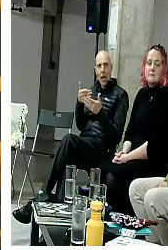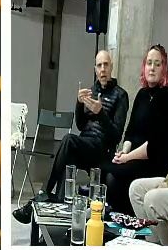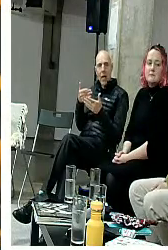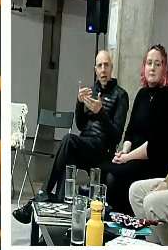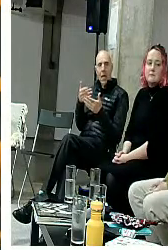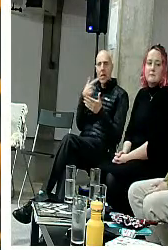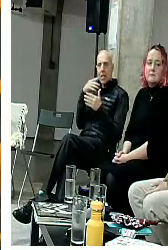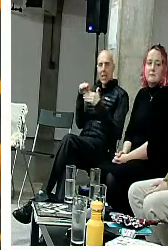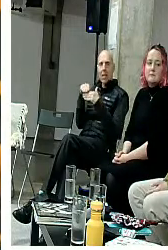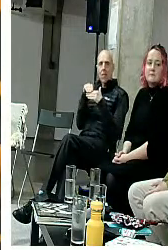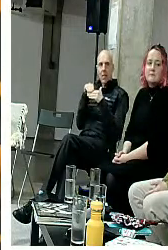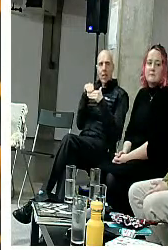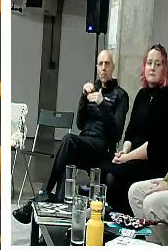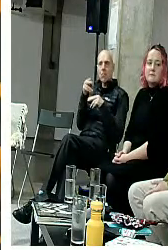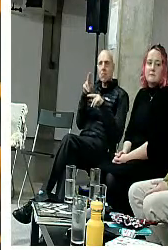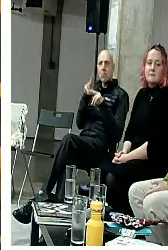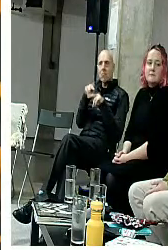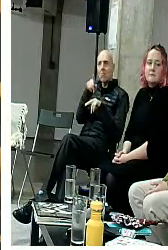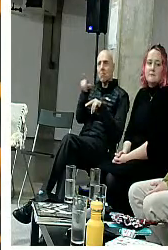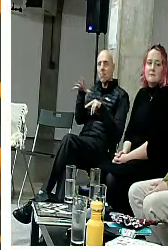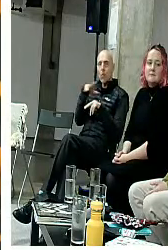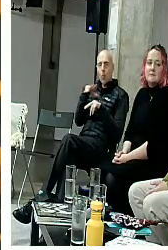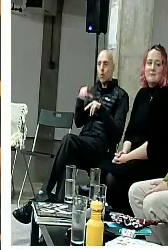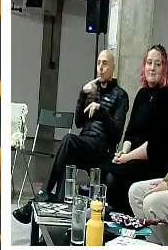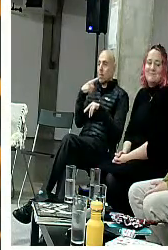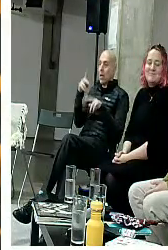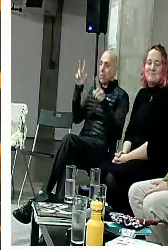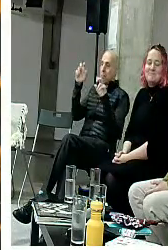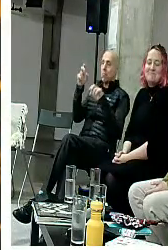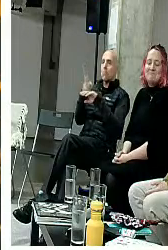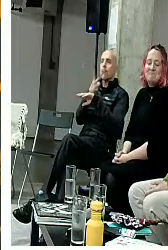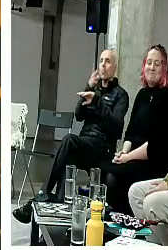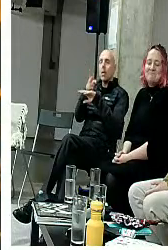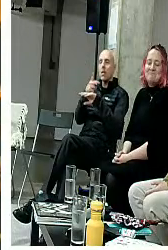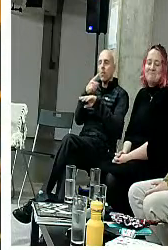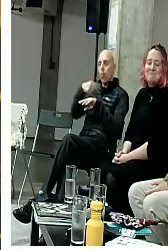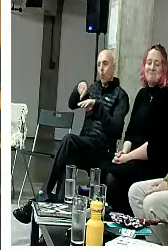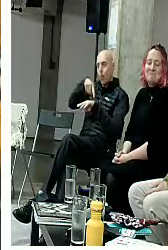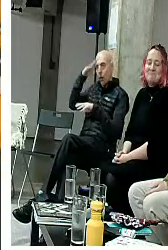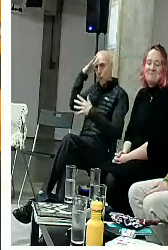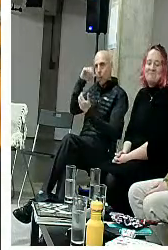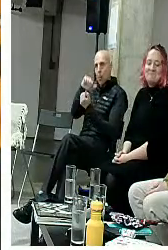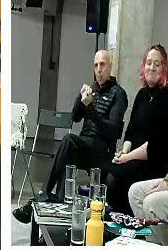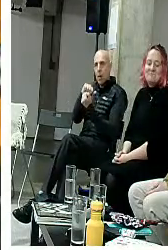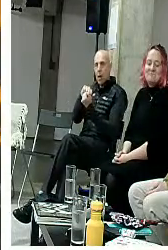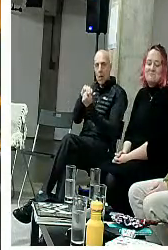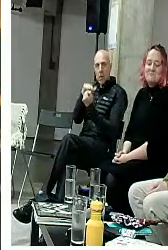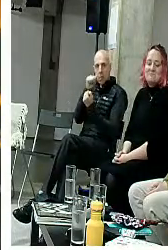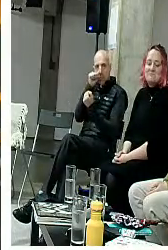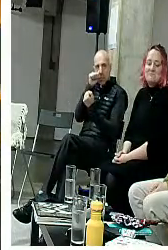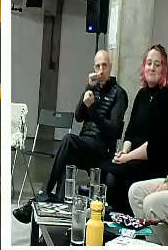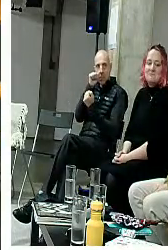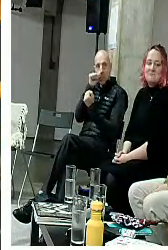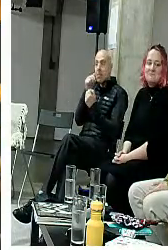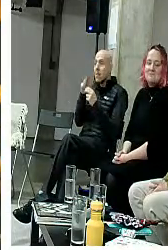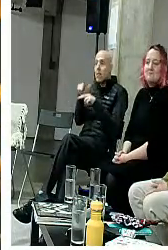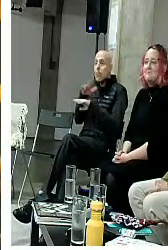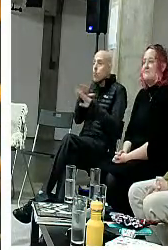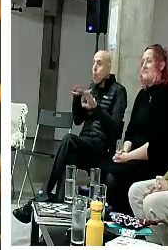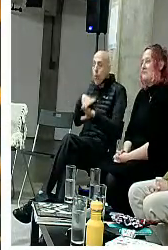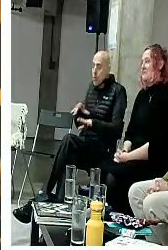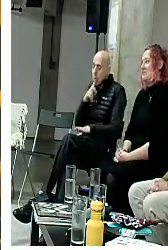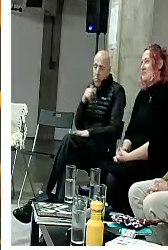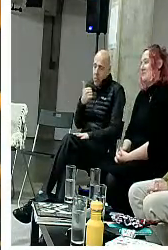an invitation, if you would just say, we remember, or just maybe remember, would be fine if you don't want to say